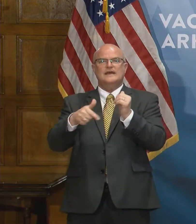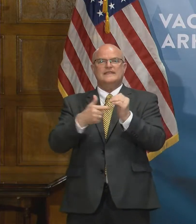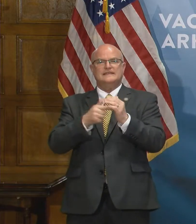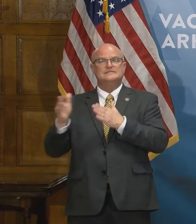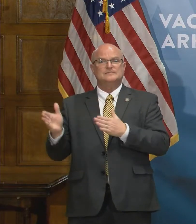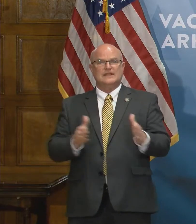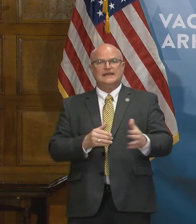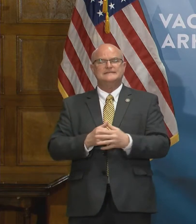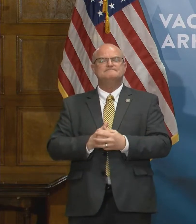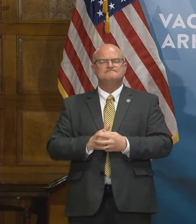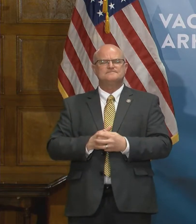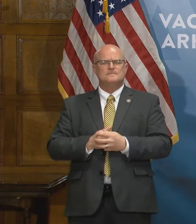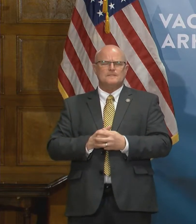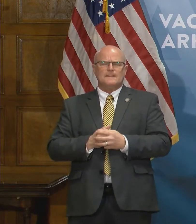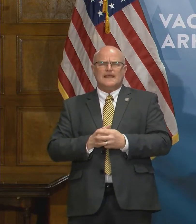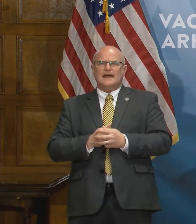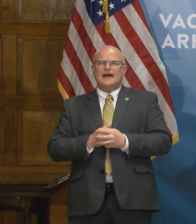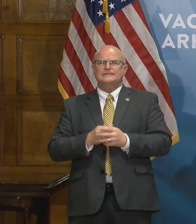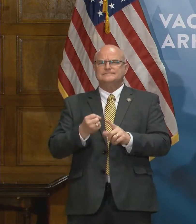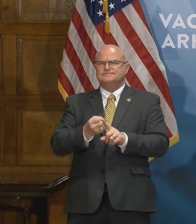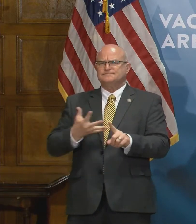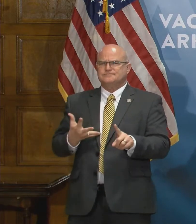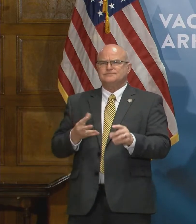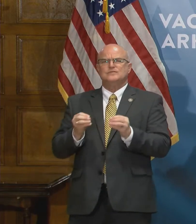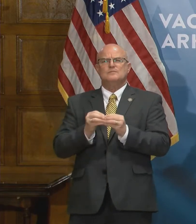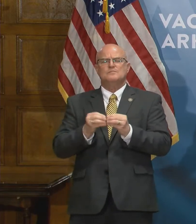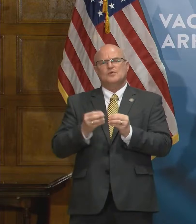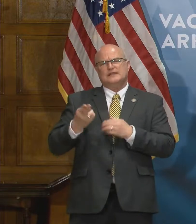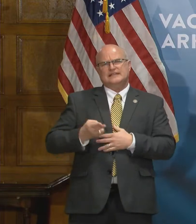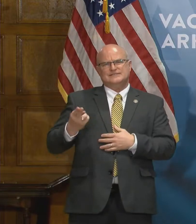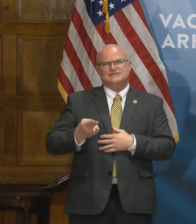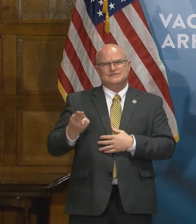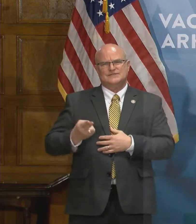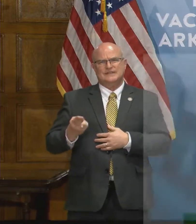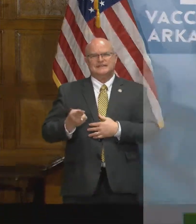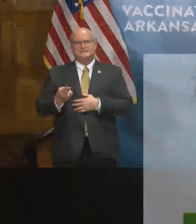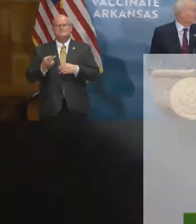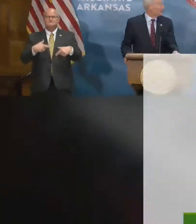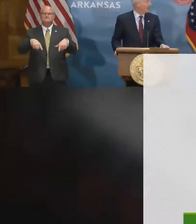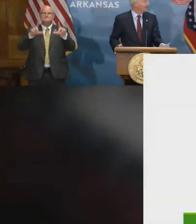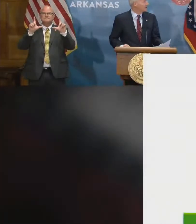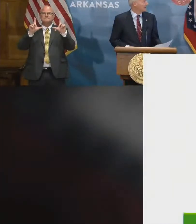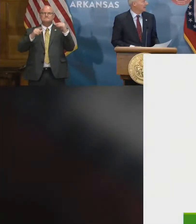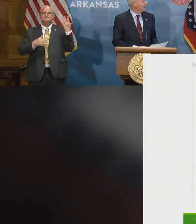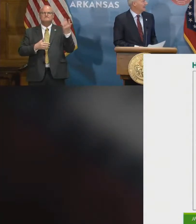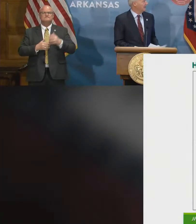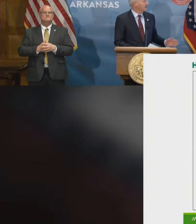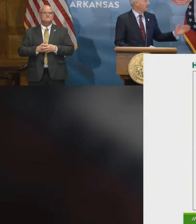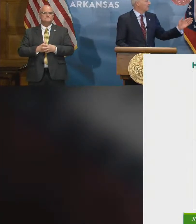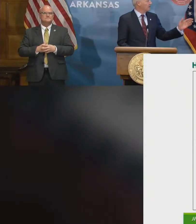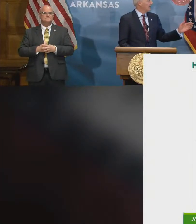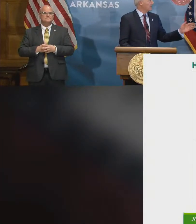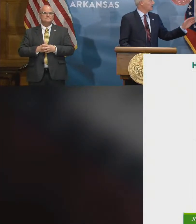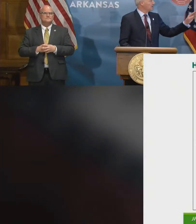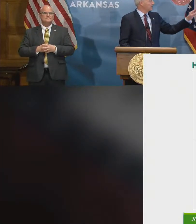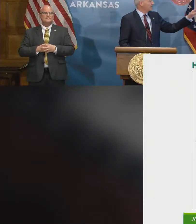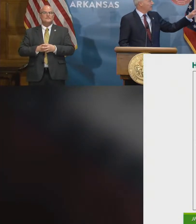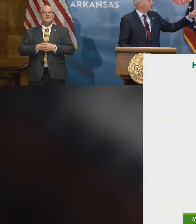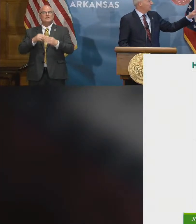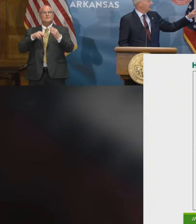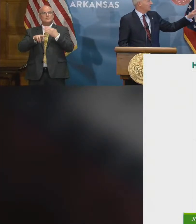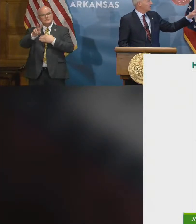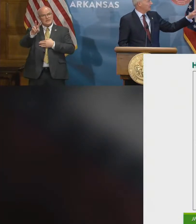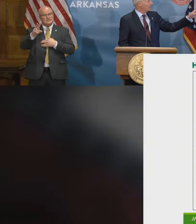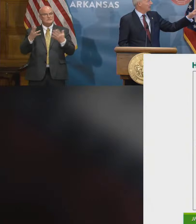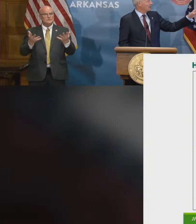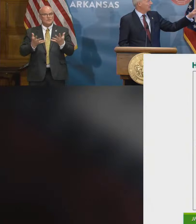wanted to provide a little bit more history with this. So let's look at these graphs. And these are projections. The